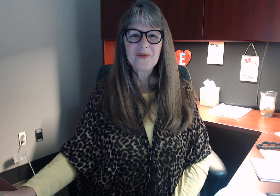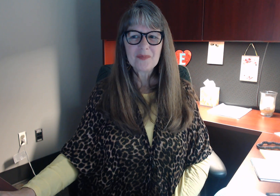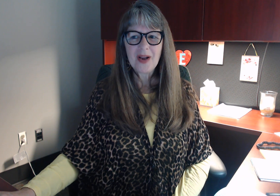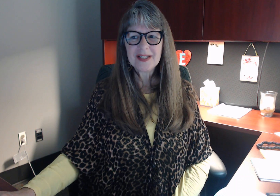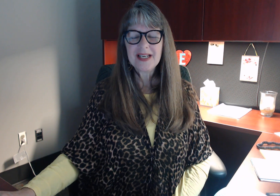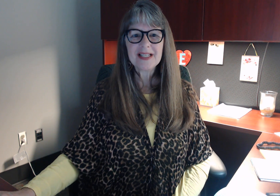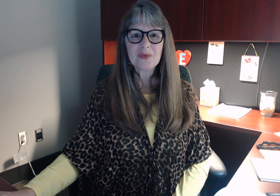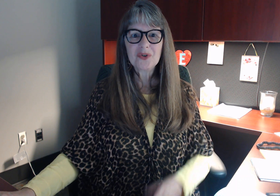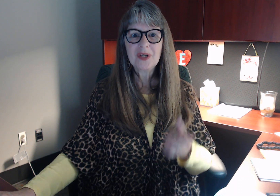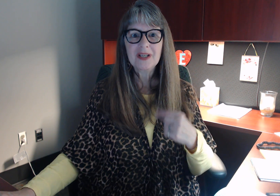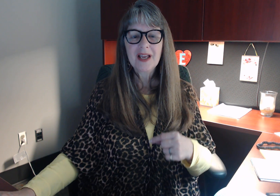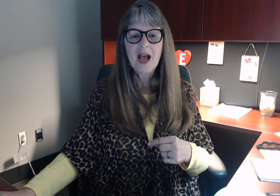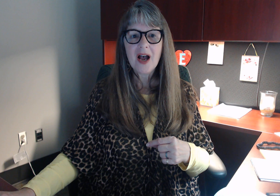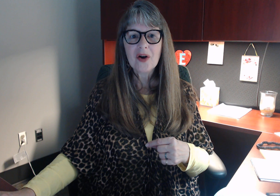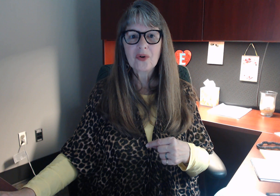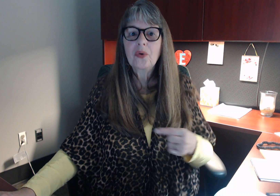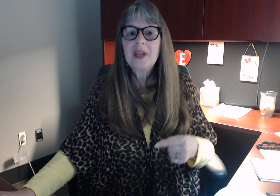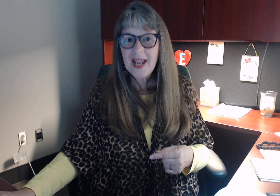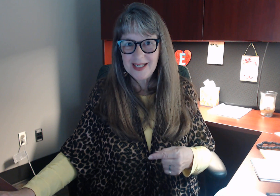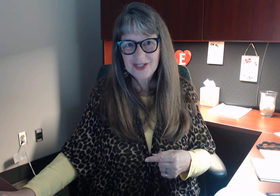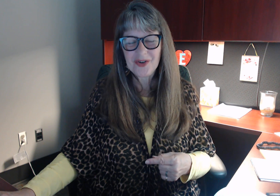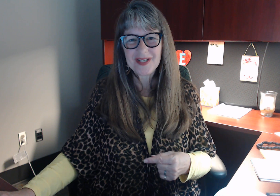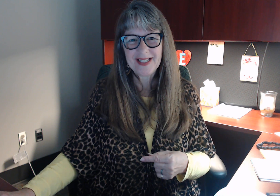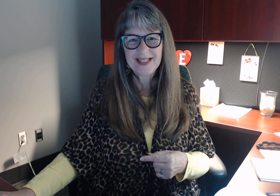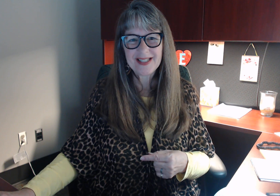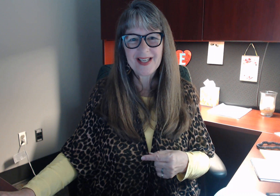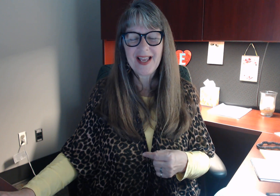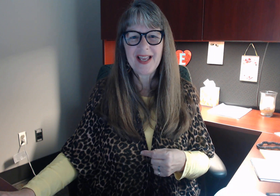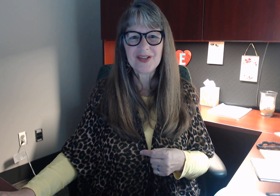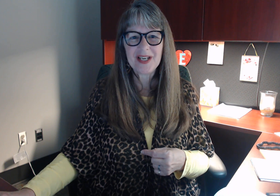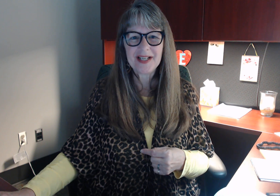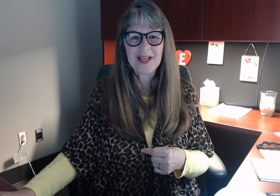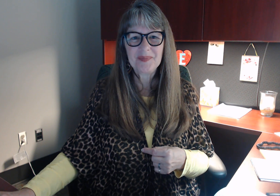practicing and see what you can create on a sentence, and I'll see you next time.